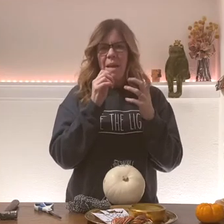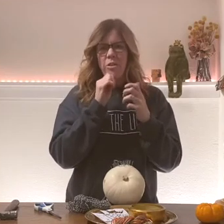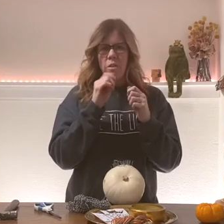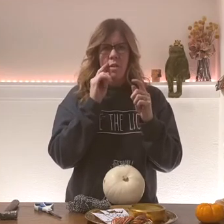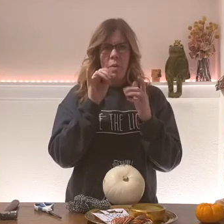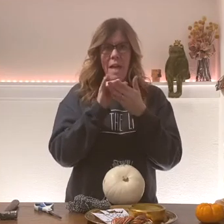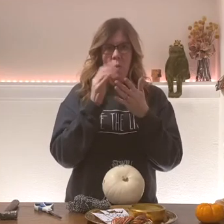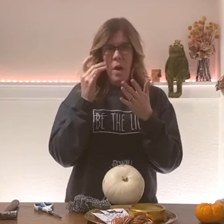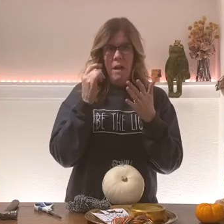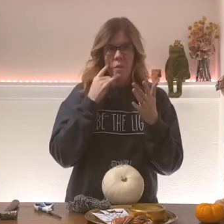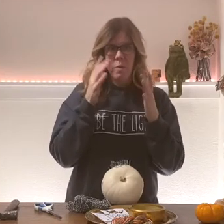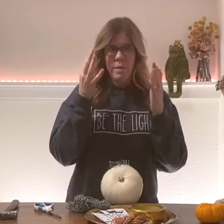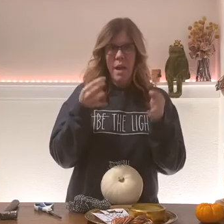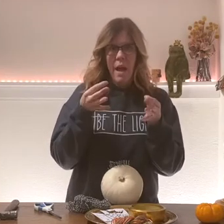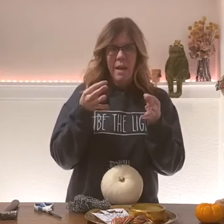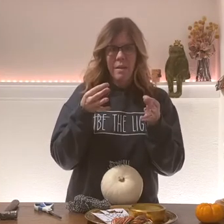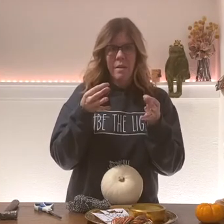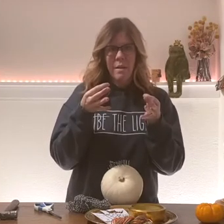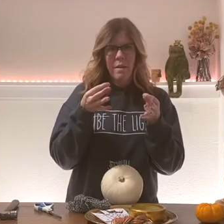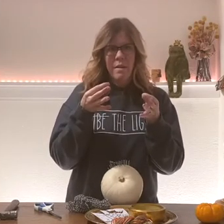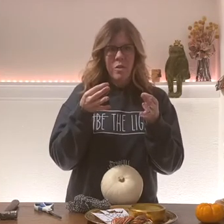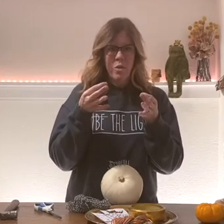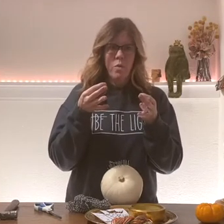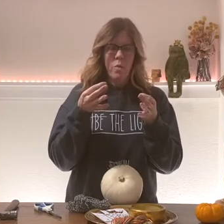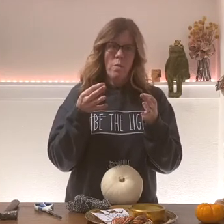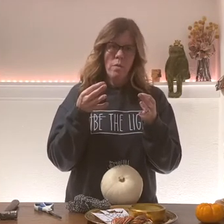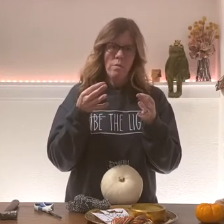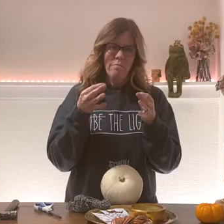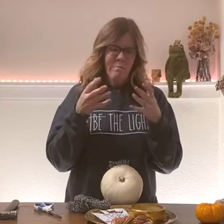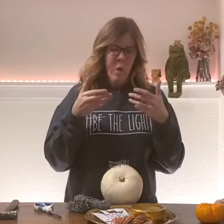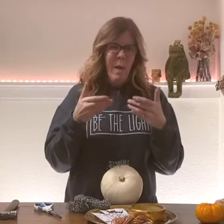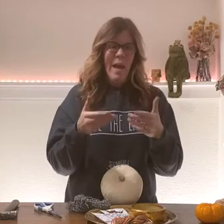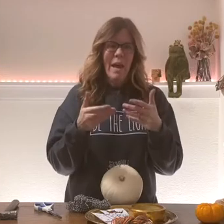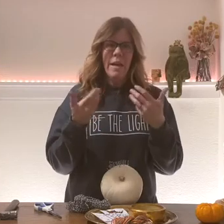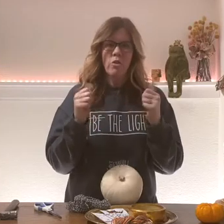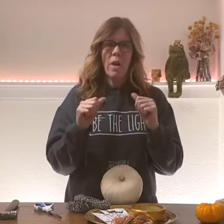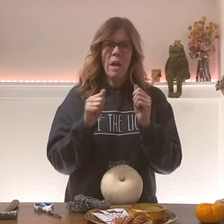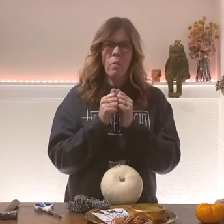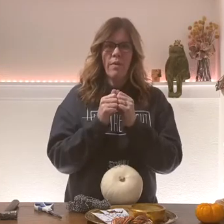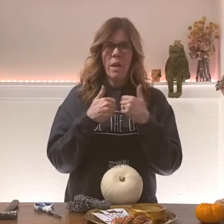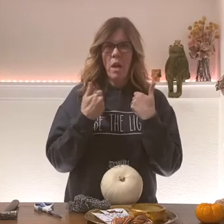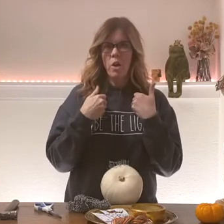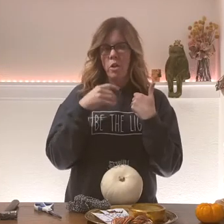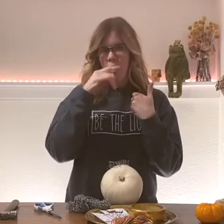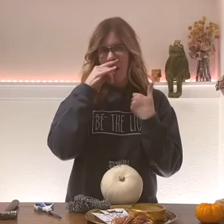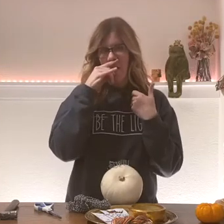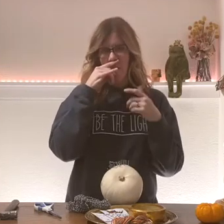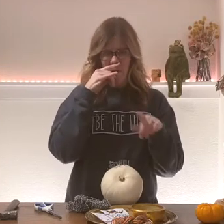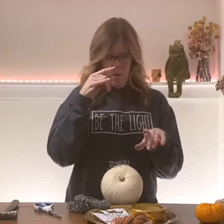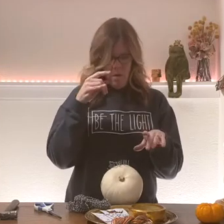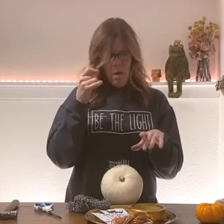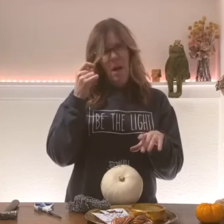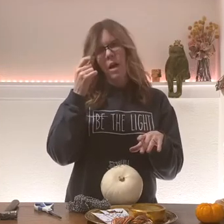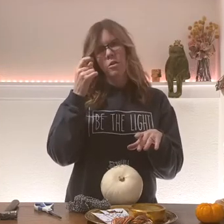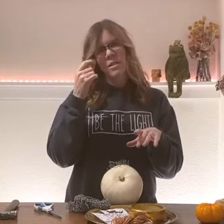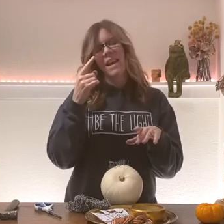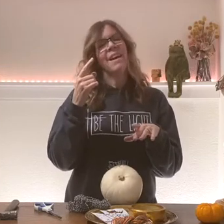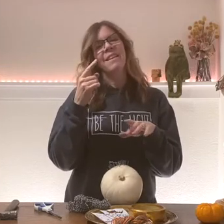patience. So that's why if you decide to go ahead and try it with a younger child, understand